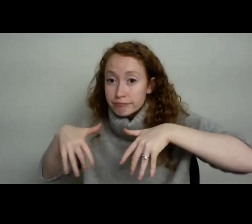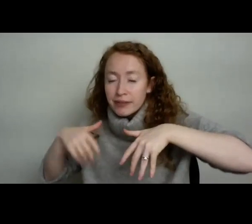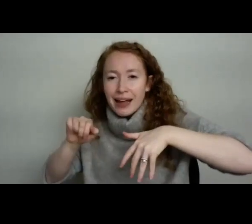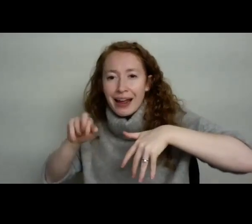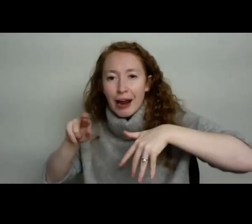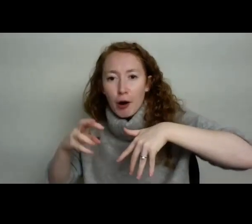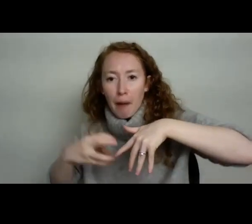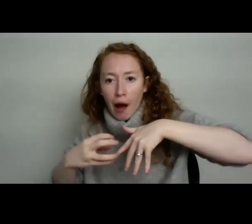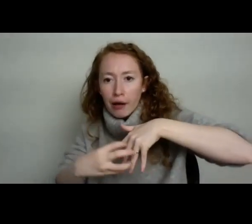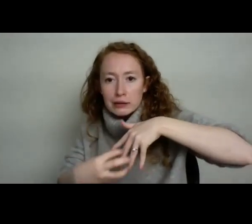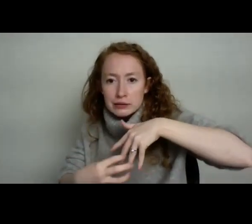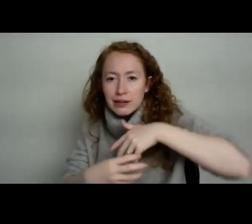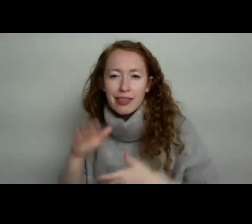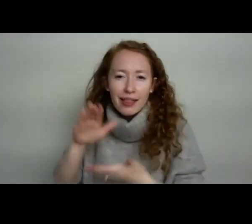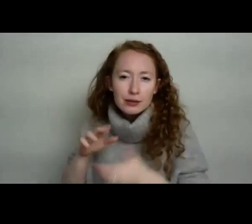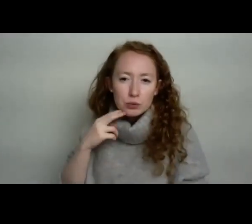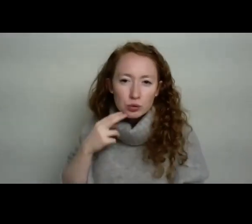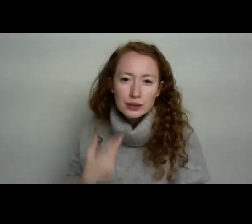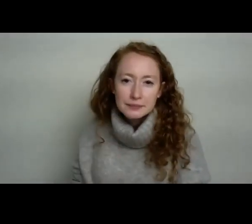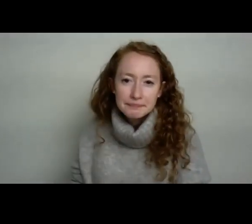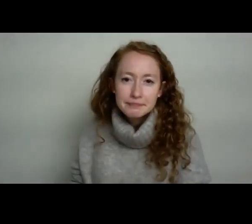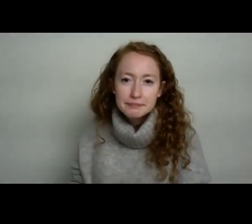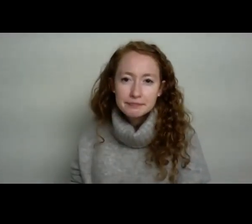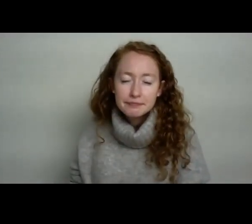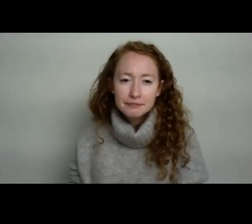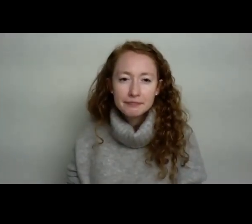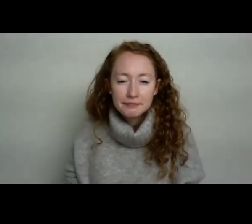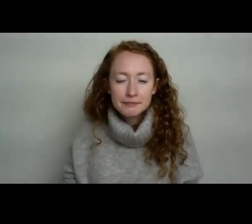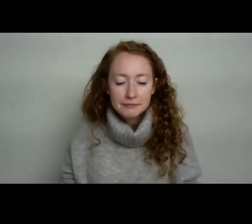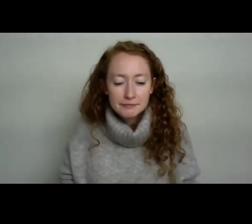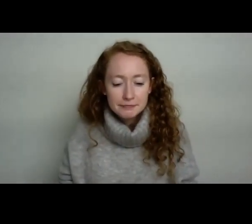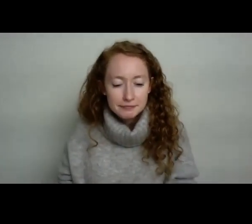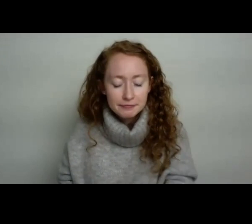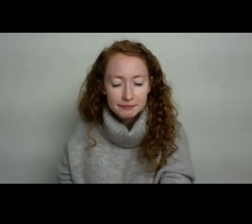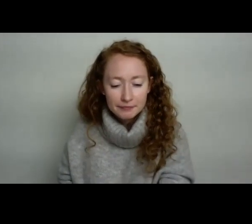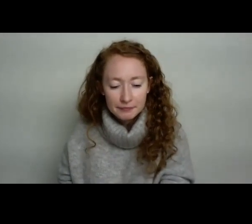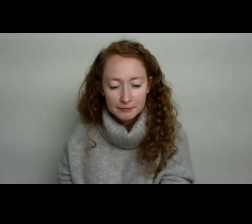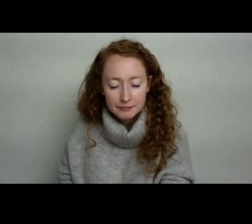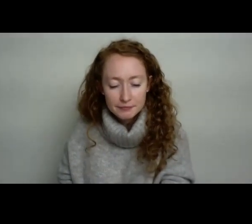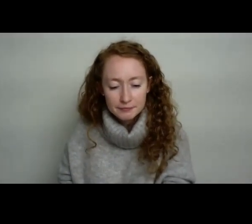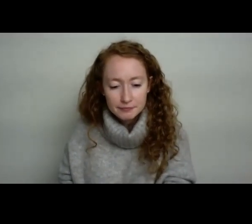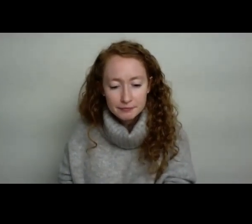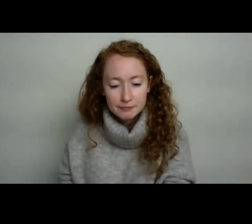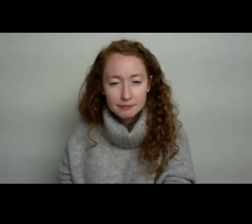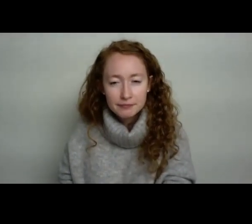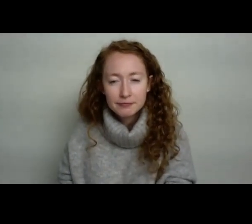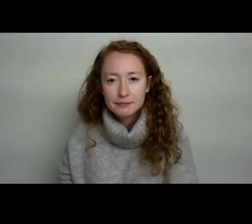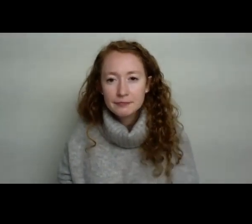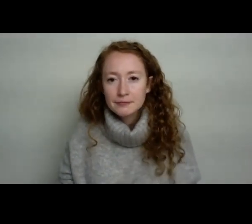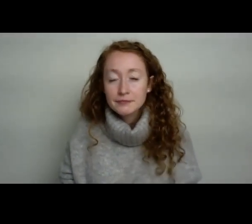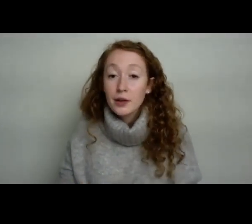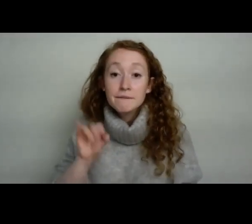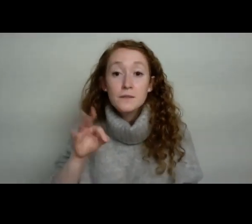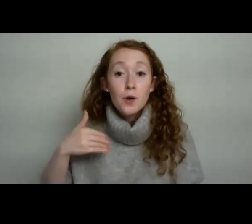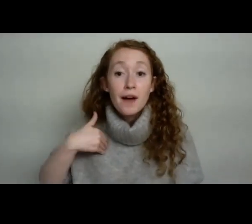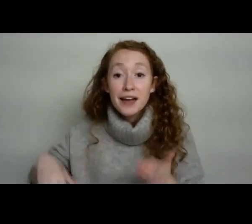bit extra water and or nutrient dense water, i.e. fish emulsion or compost tea, go